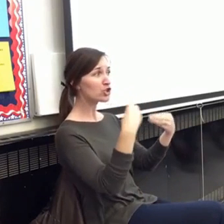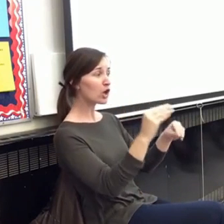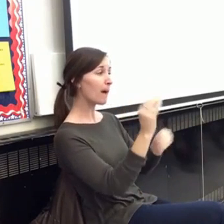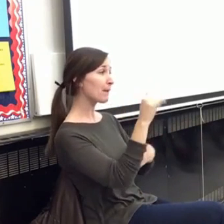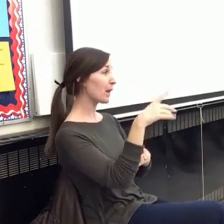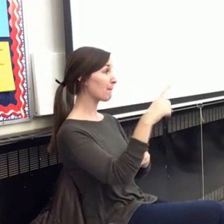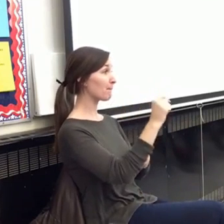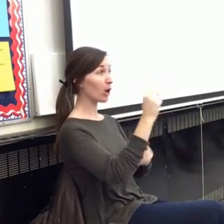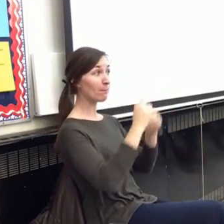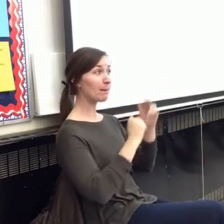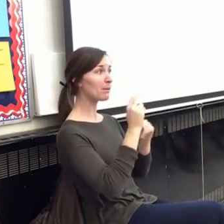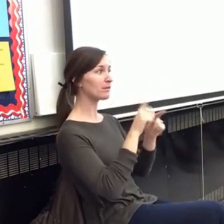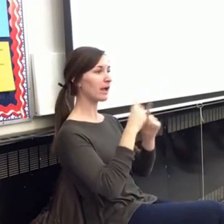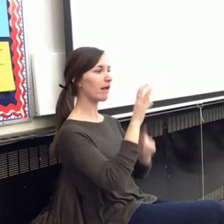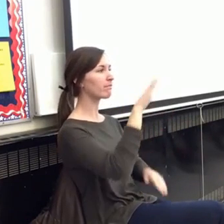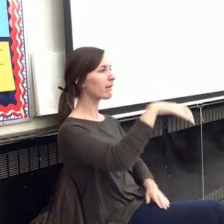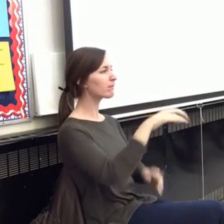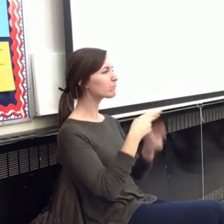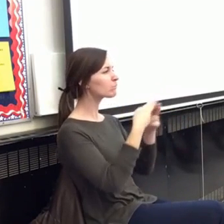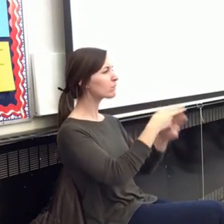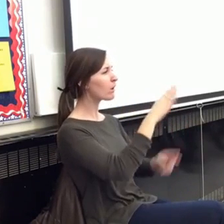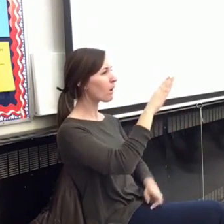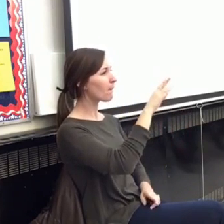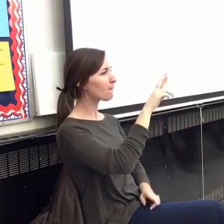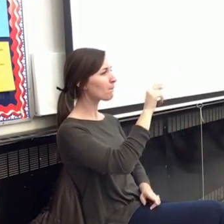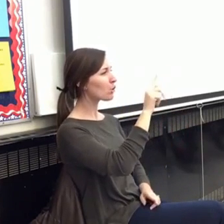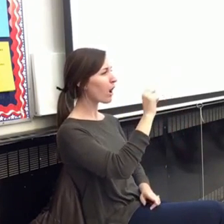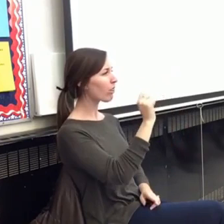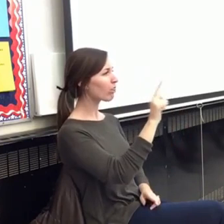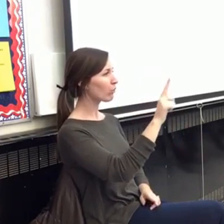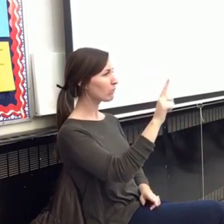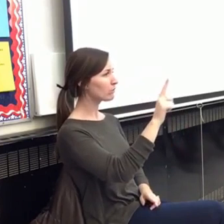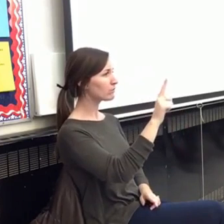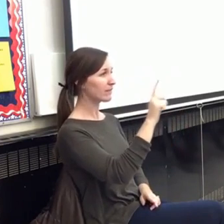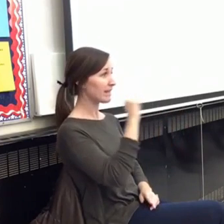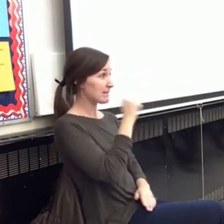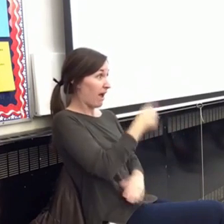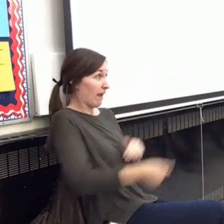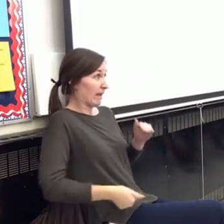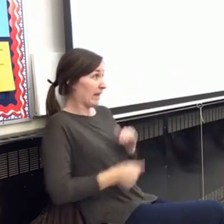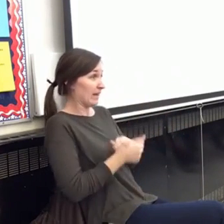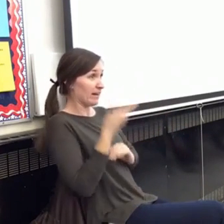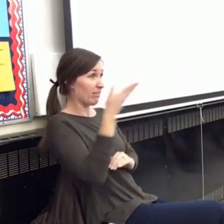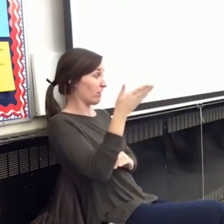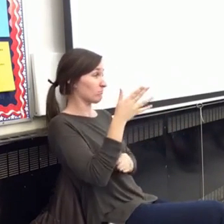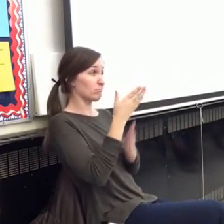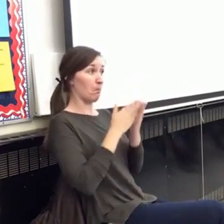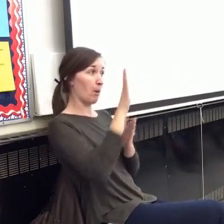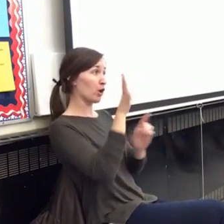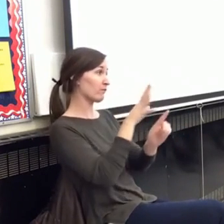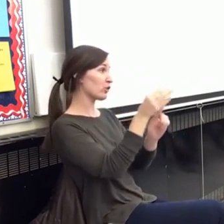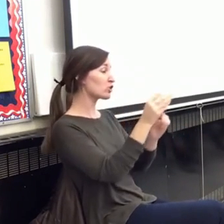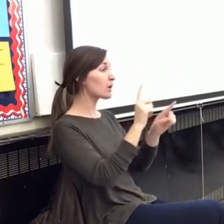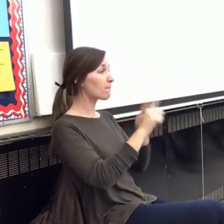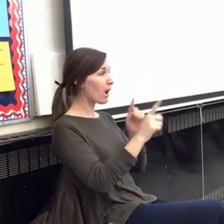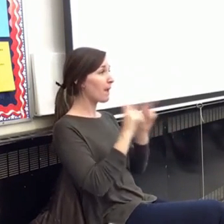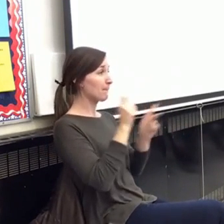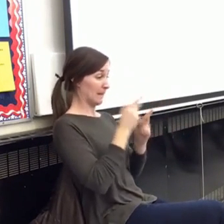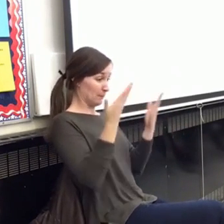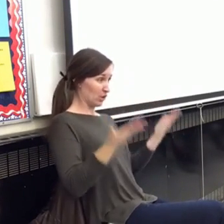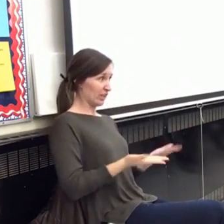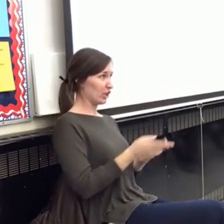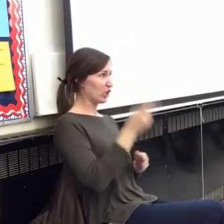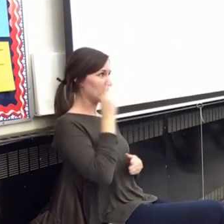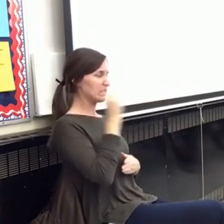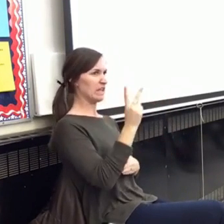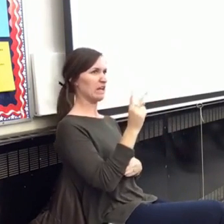building, and then there'll be a brothel. It's not uncommon, you see it all the time, it's not hidden. Now the thing is though, is that people see this as delinquency, so it's going to be